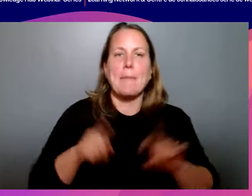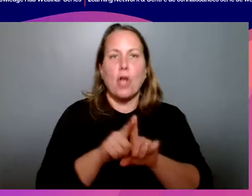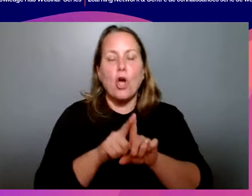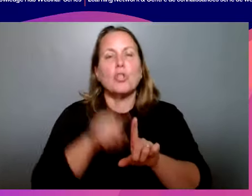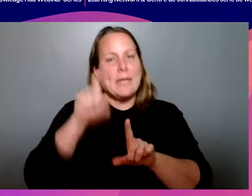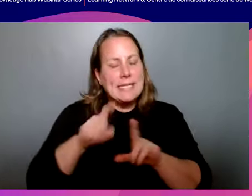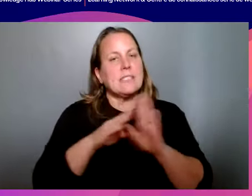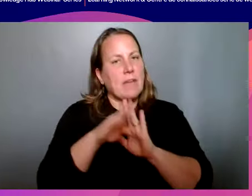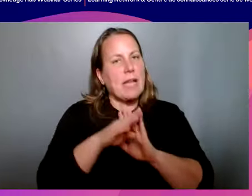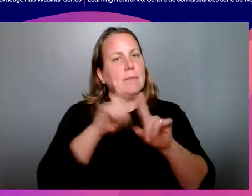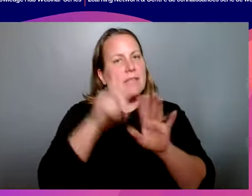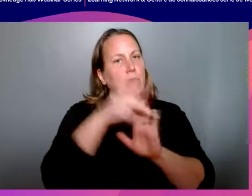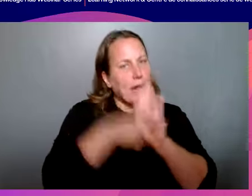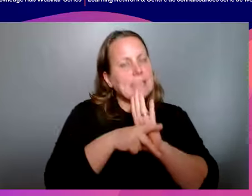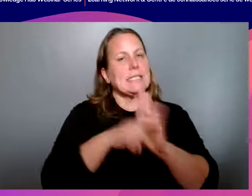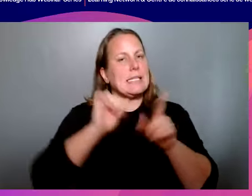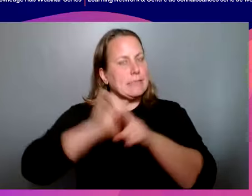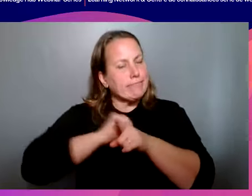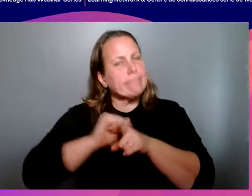and practices.